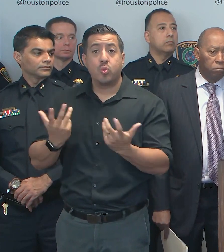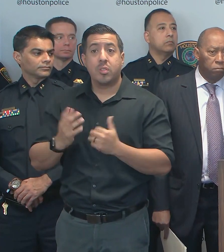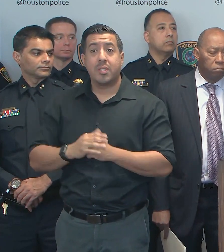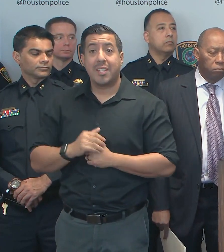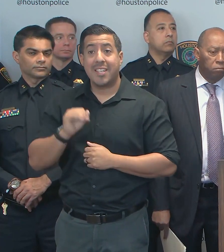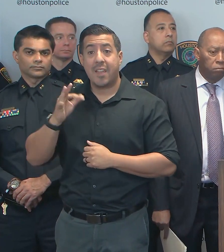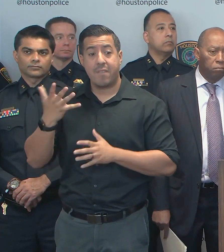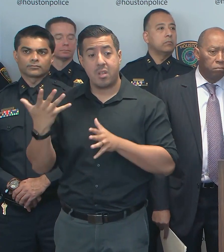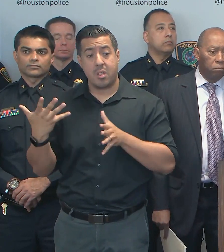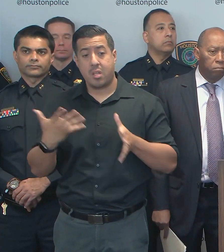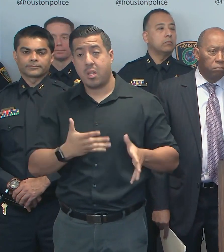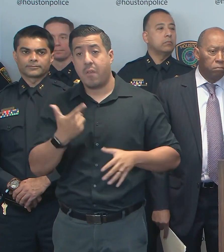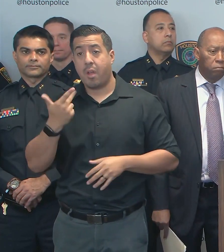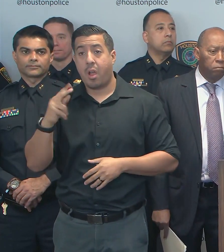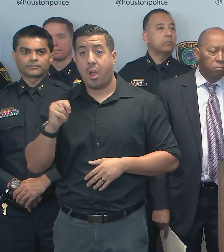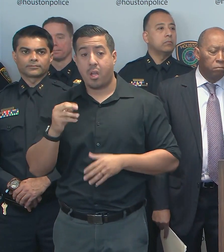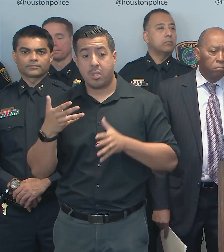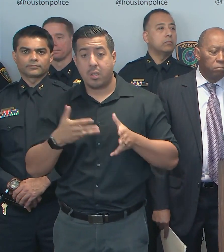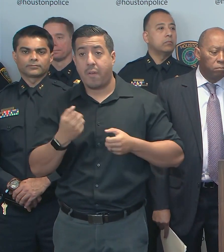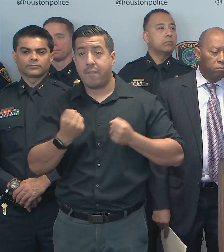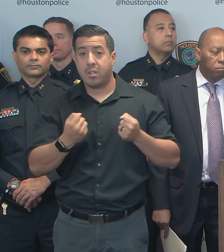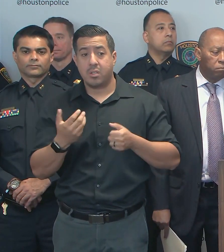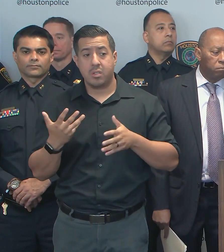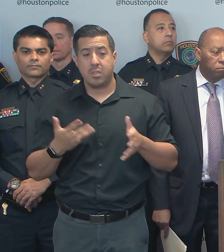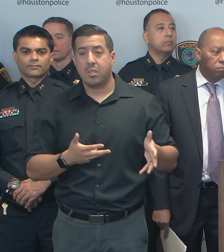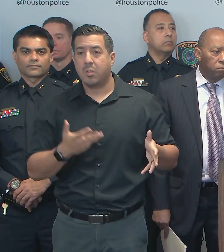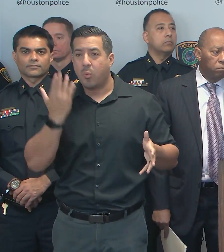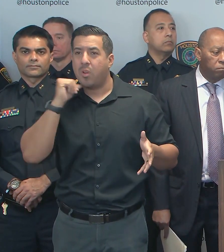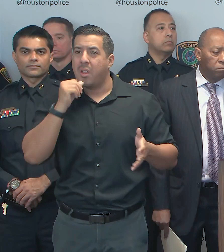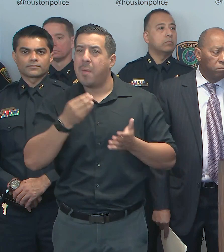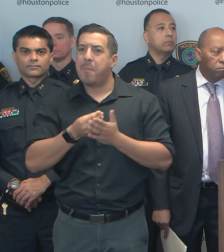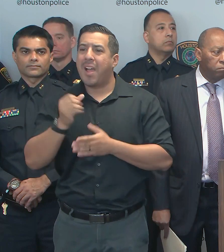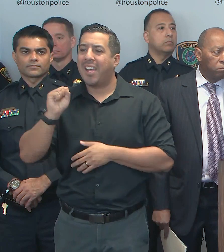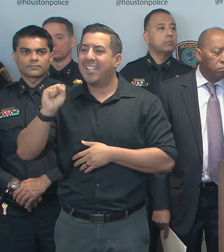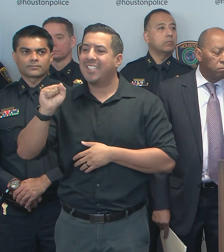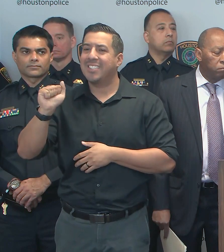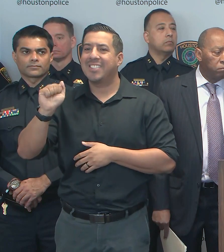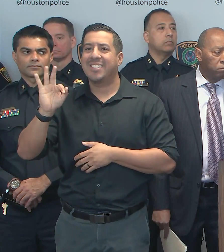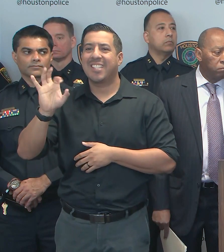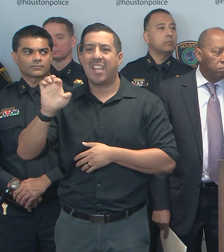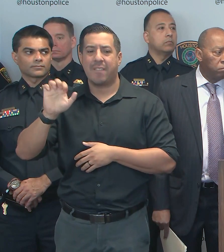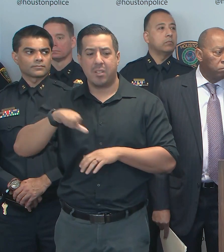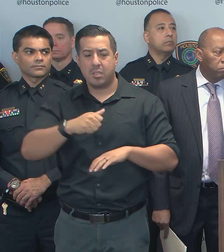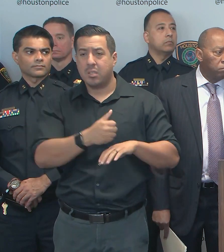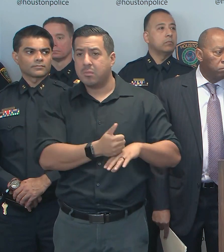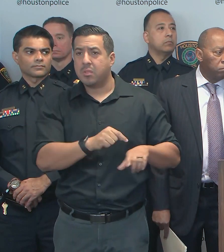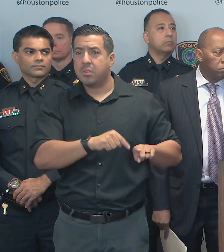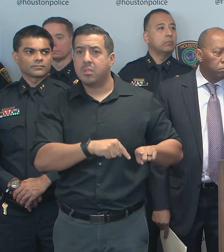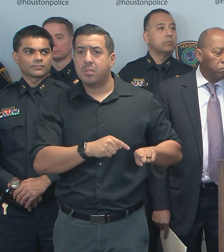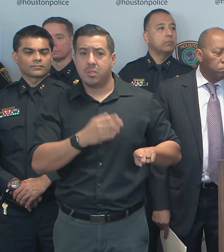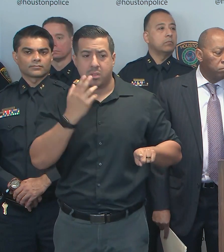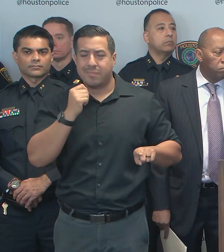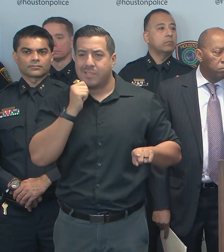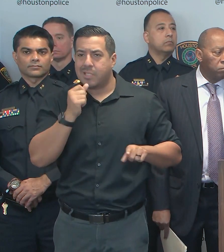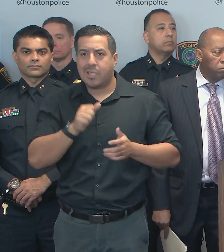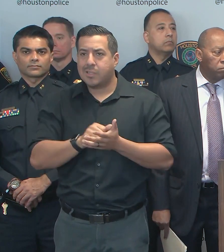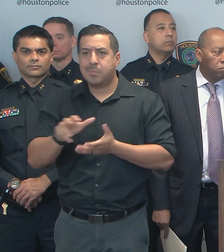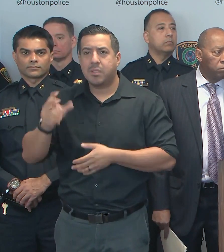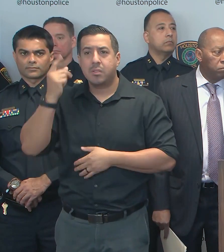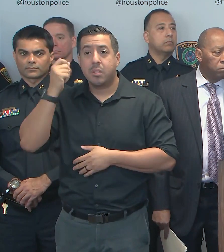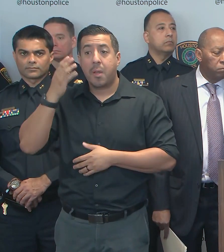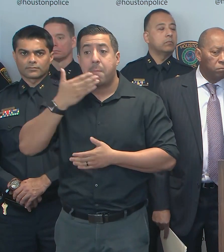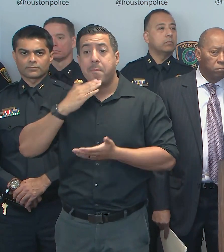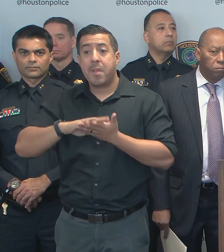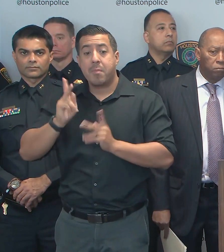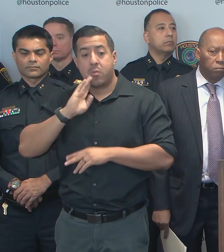leave your gun in a vehicle, invest in a safe. They're not terribly expensive, because the criminals, they're going to